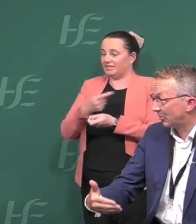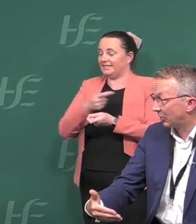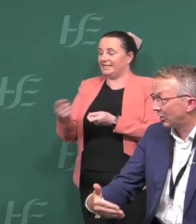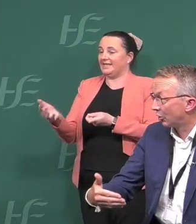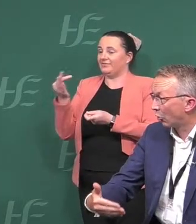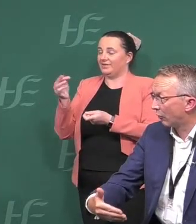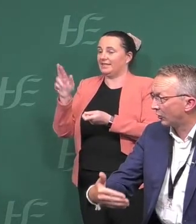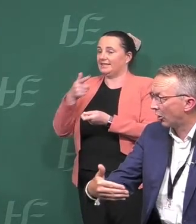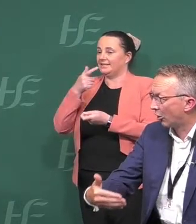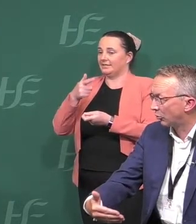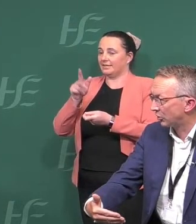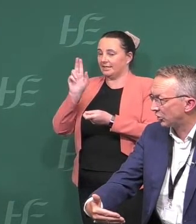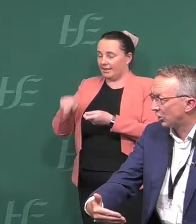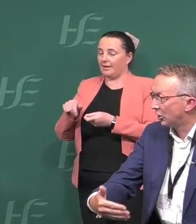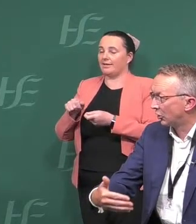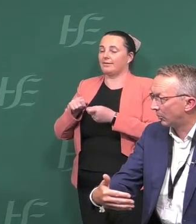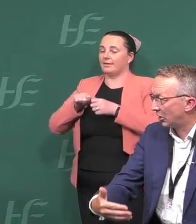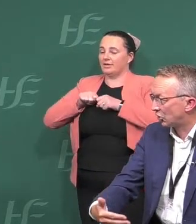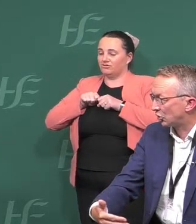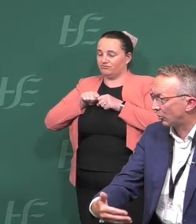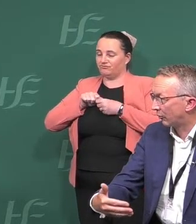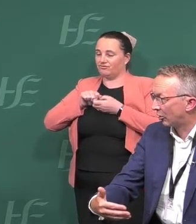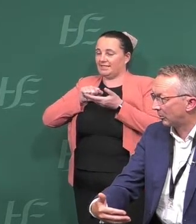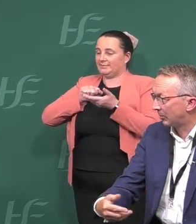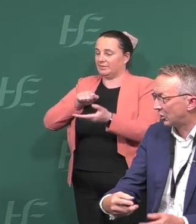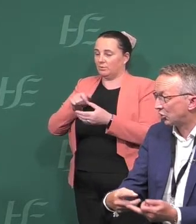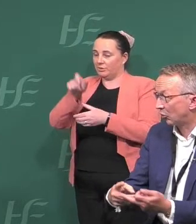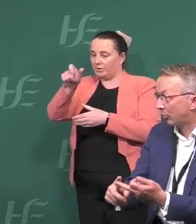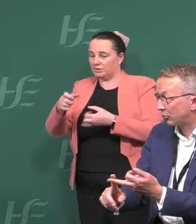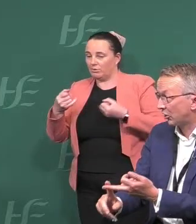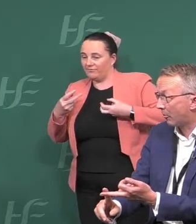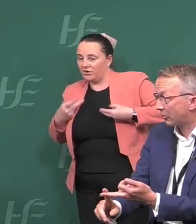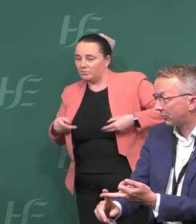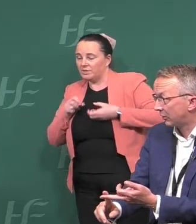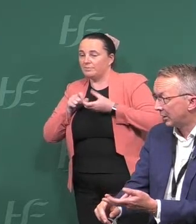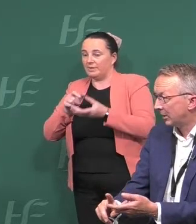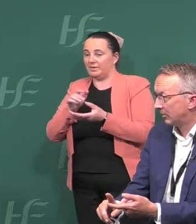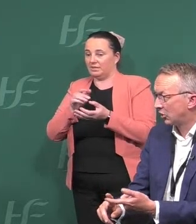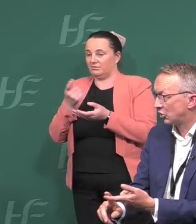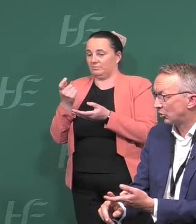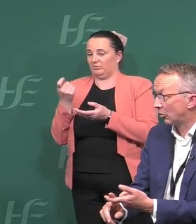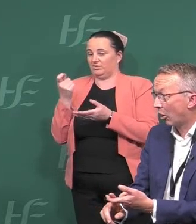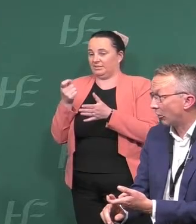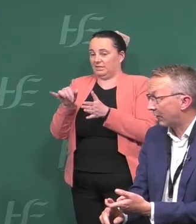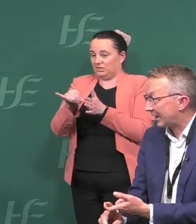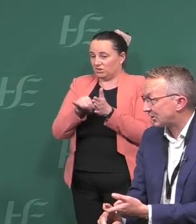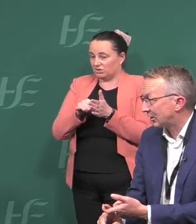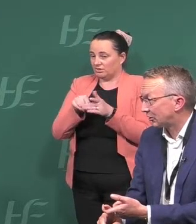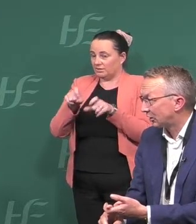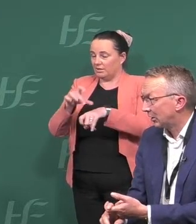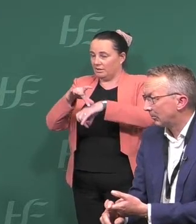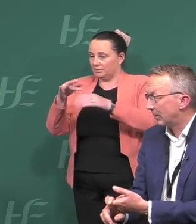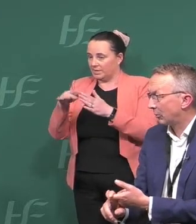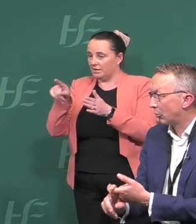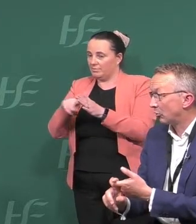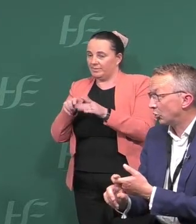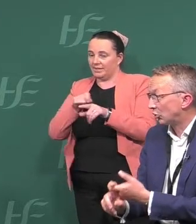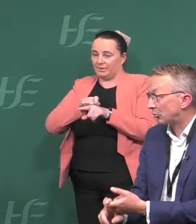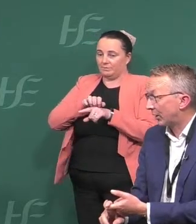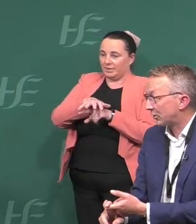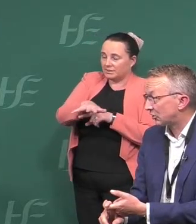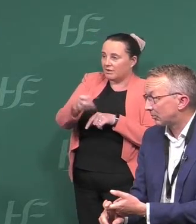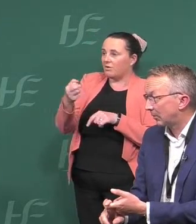can transmit COVID onwards to patients who are vulnerable, patients who are post-operative, patients who are unvaccinated, people